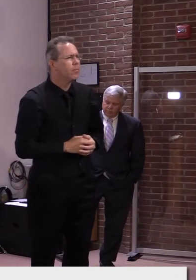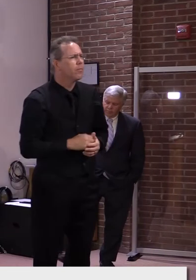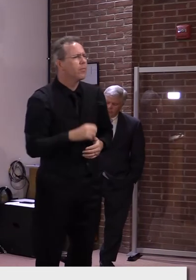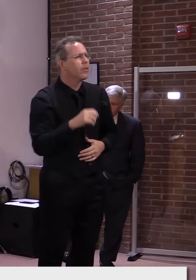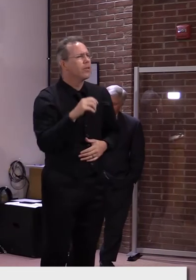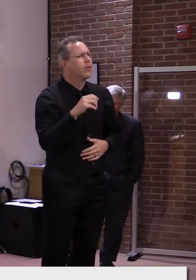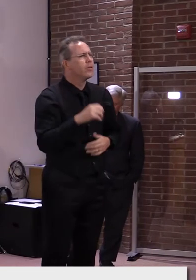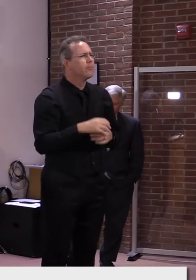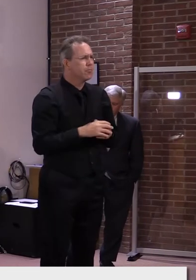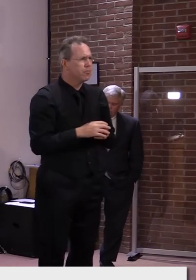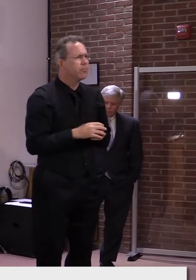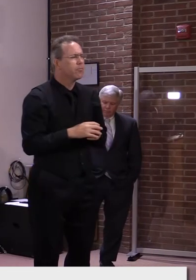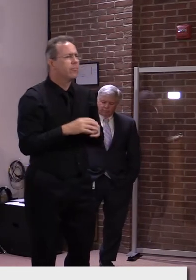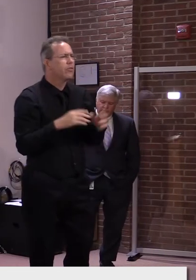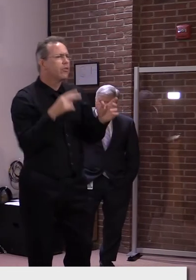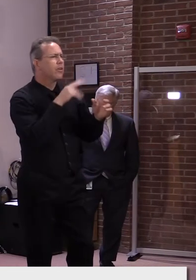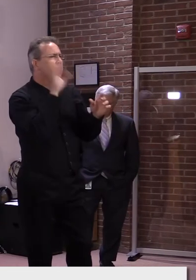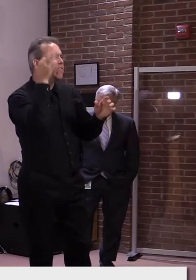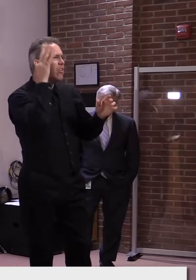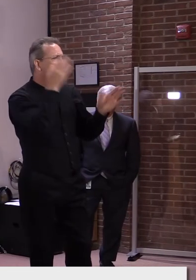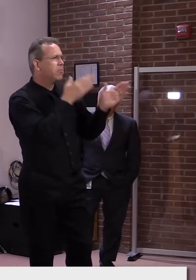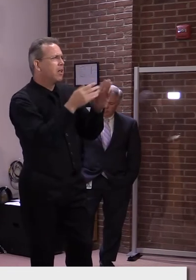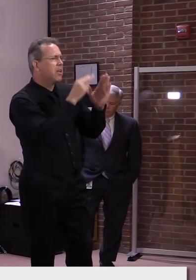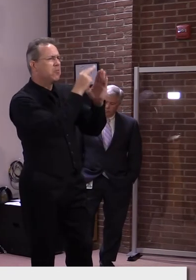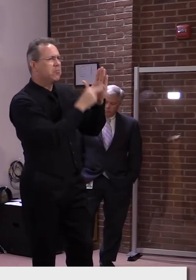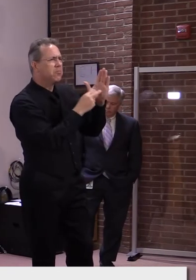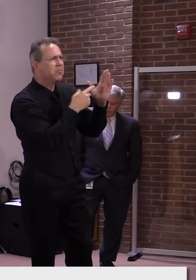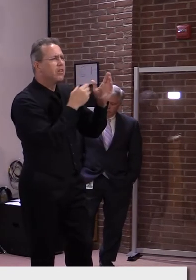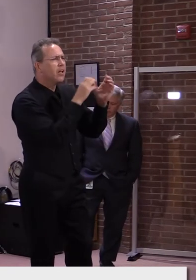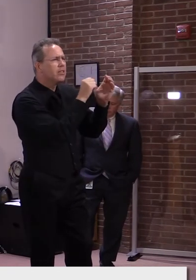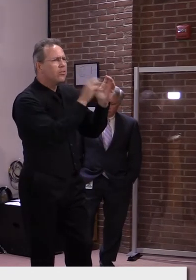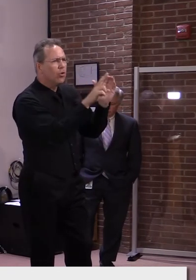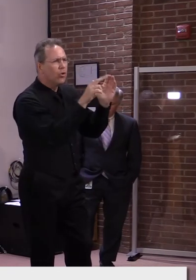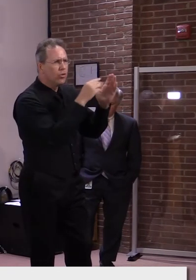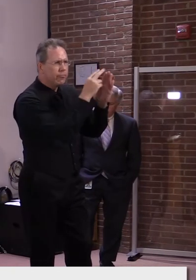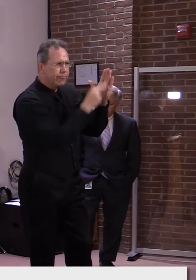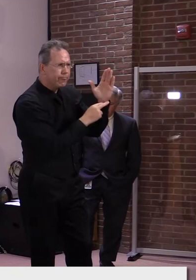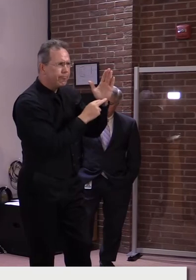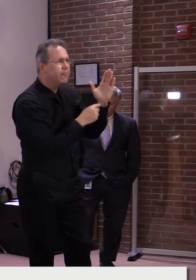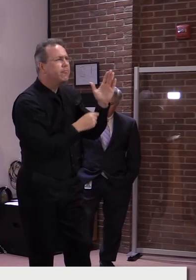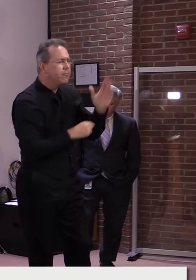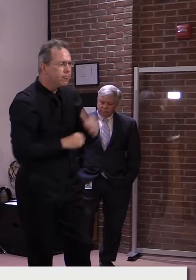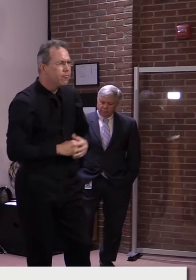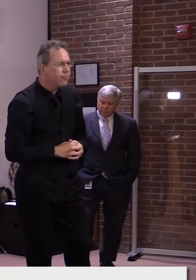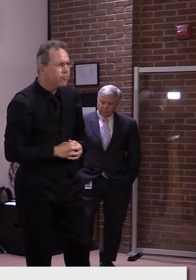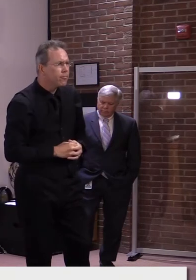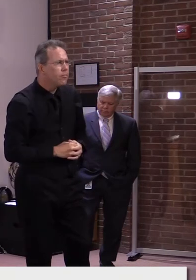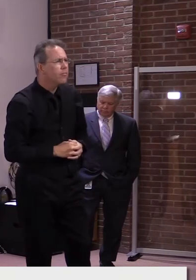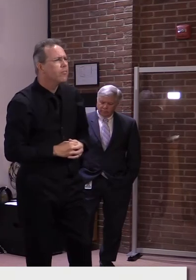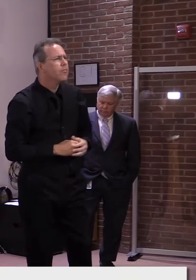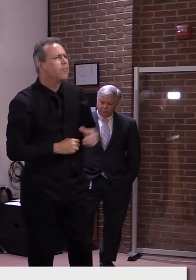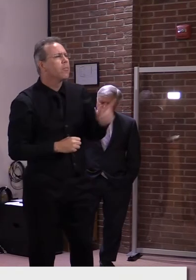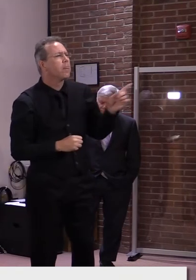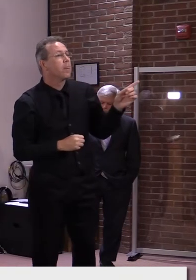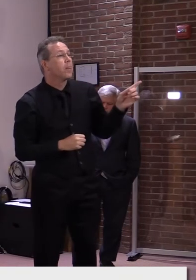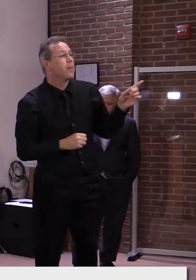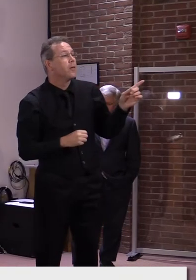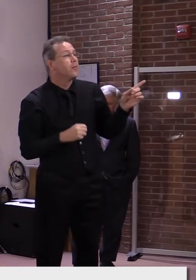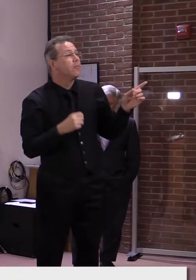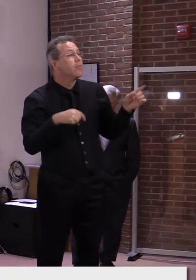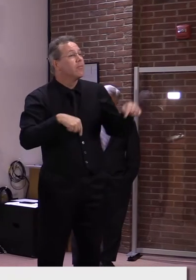of that engagement now. But I would just say again, this is it is designed at the federal level, at the state level, to also be an iterative